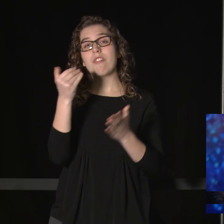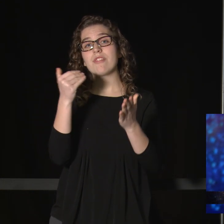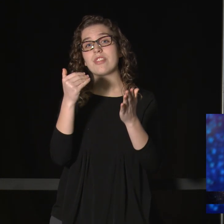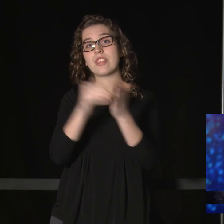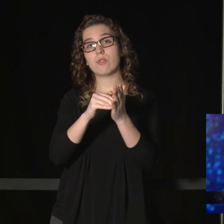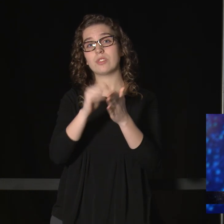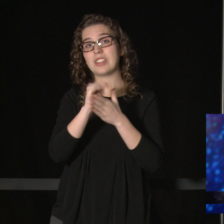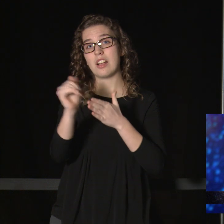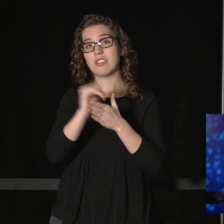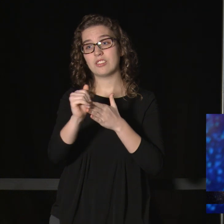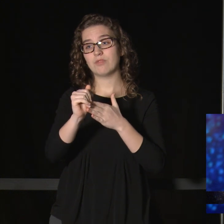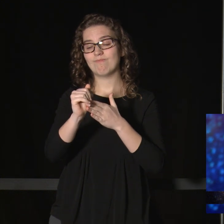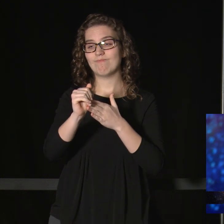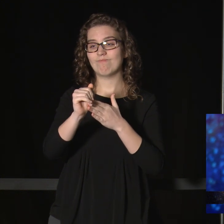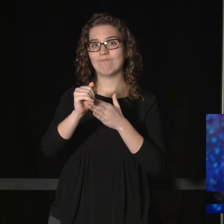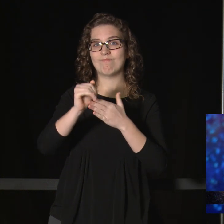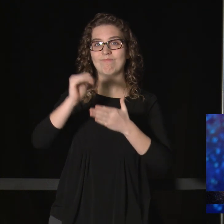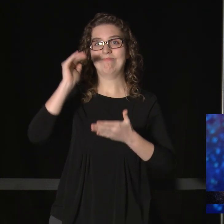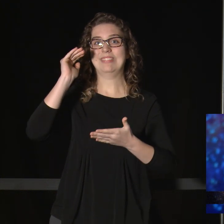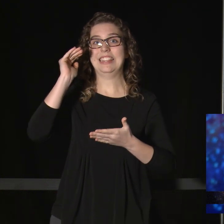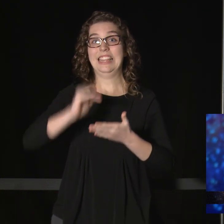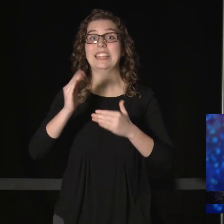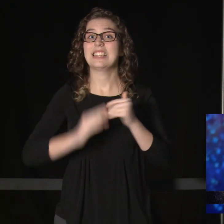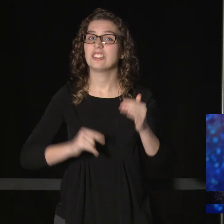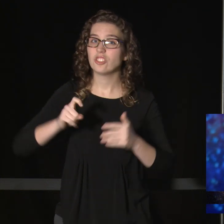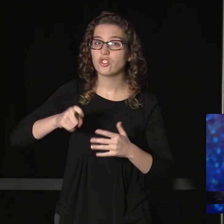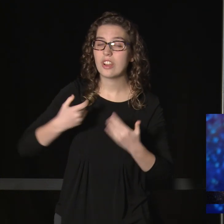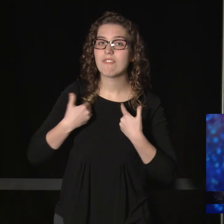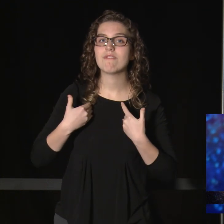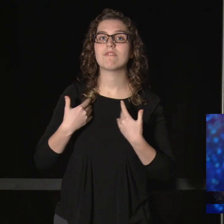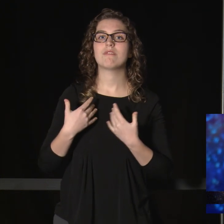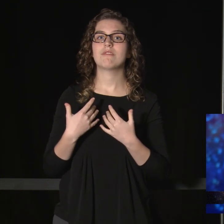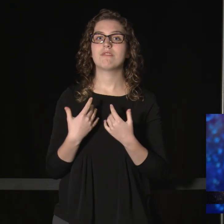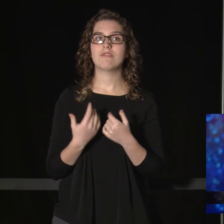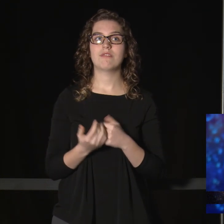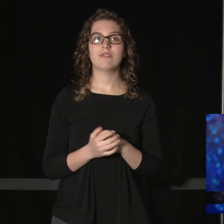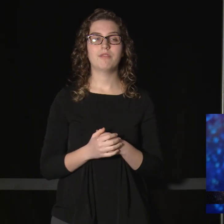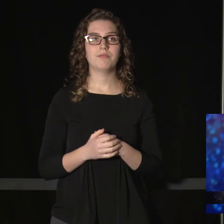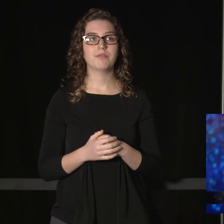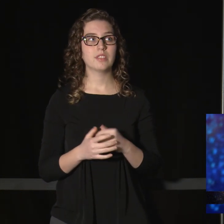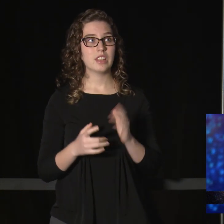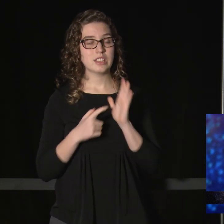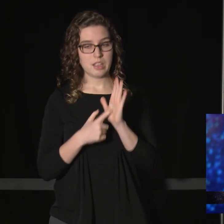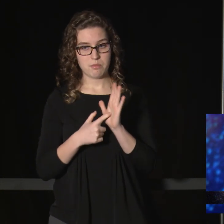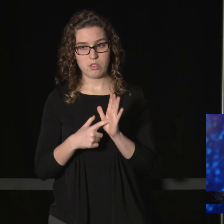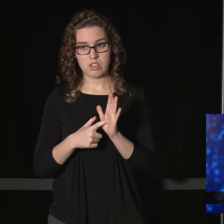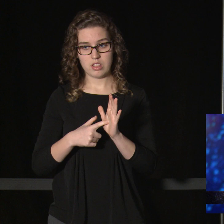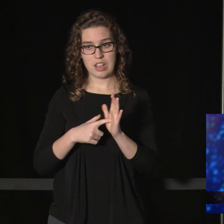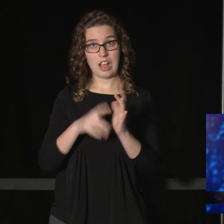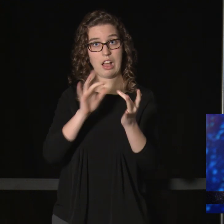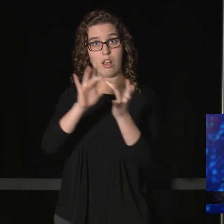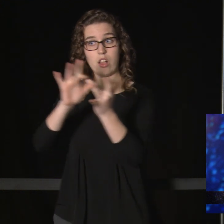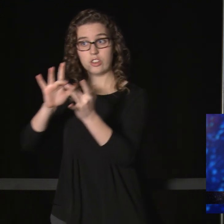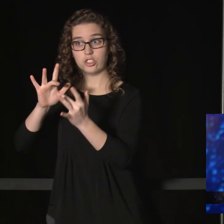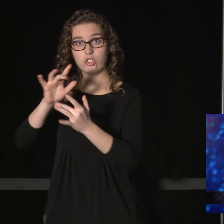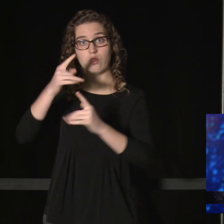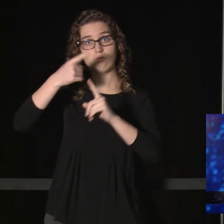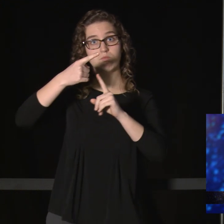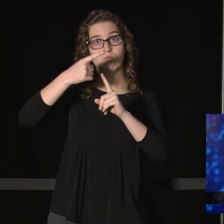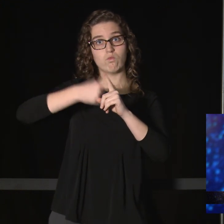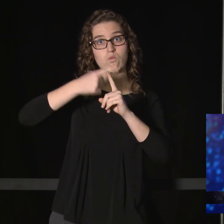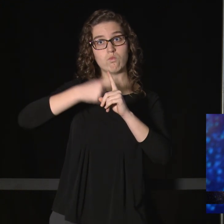our budget. And for example, to put this into perspective, to go on outreach when we rent the buses, it costs